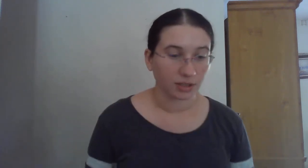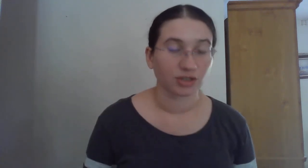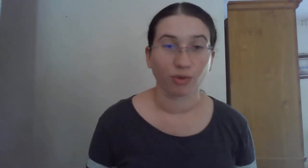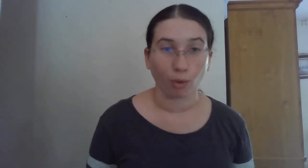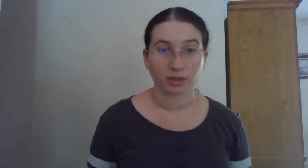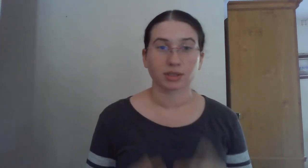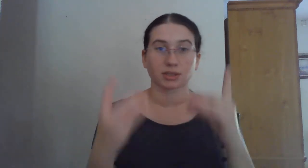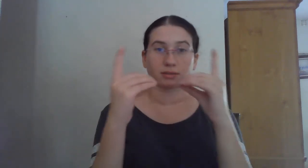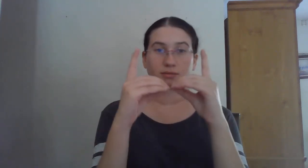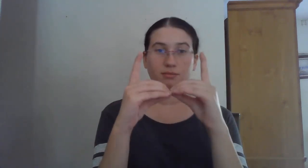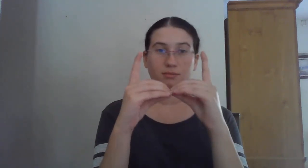divorce,